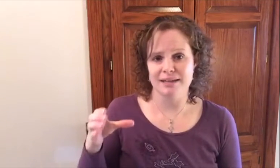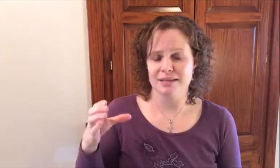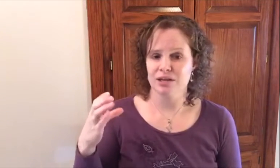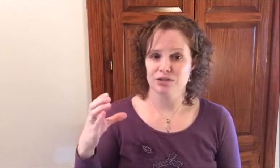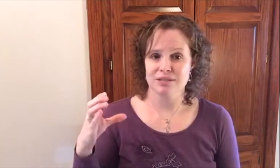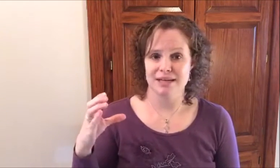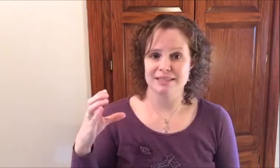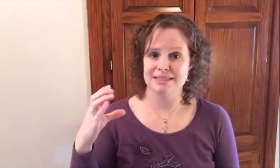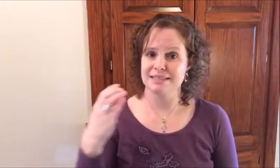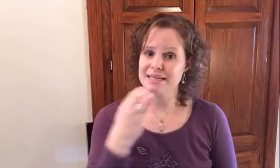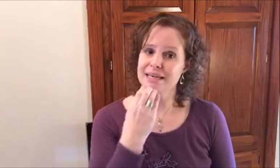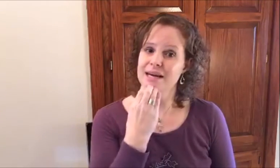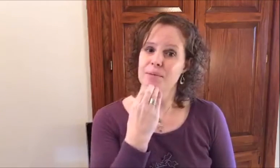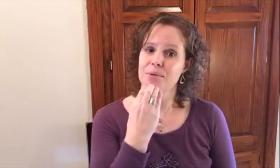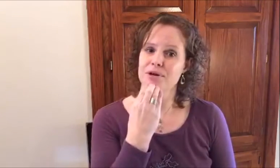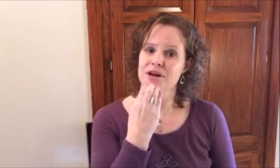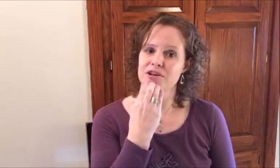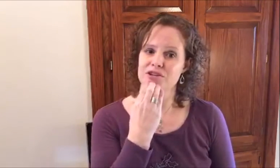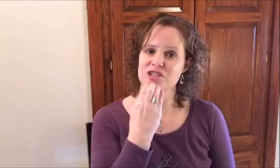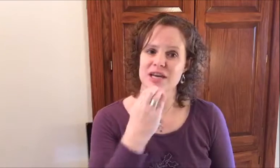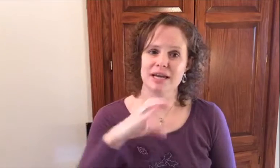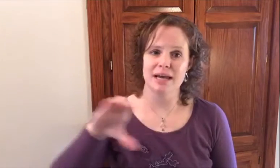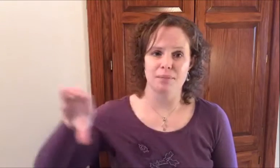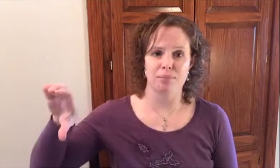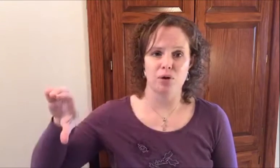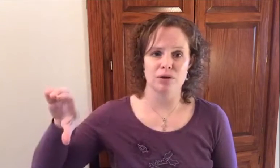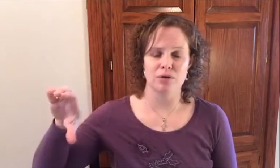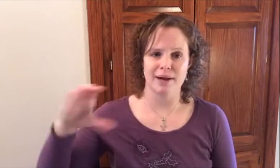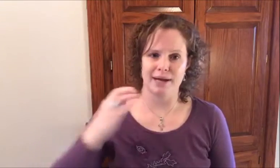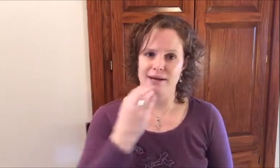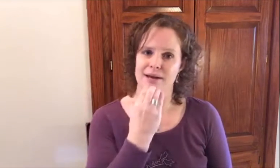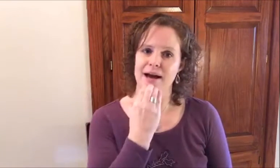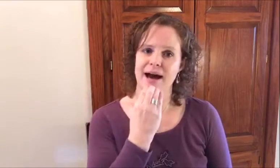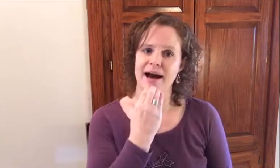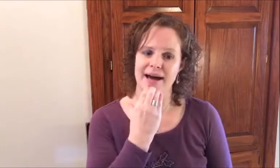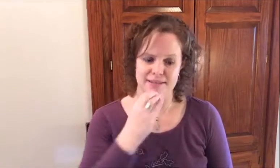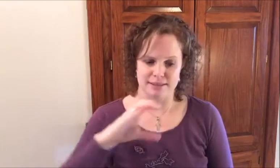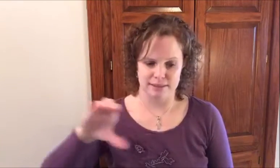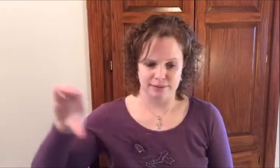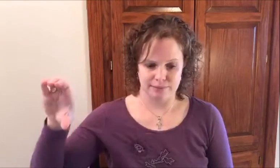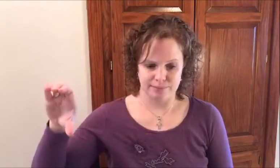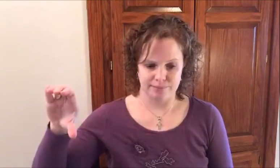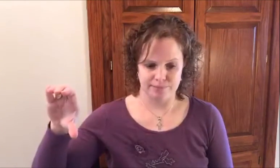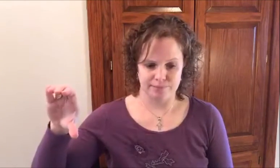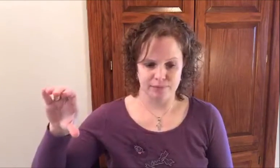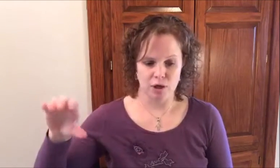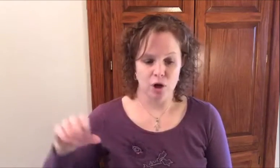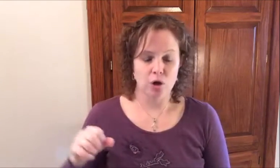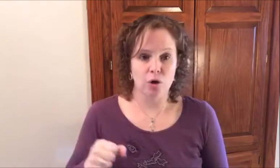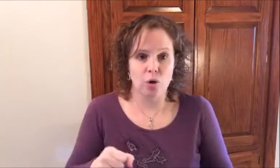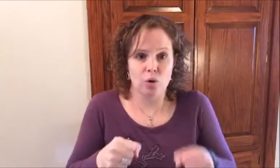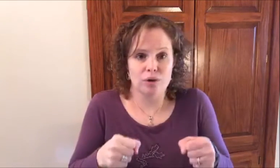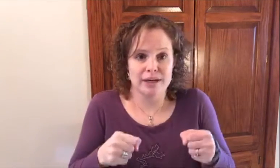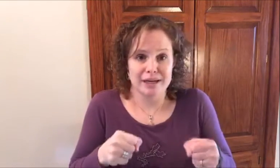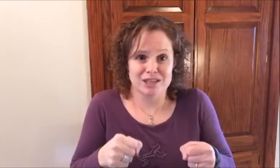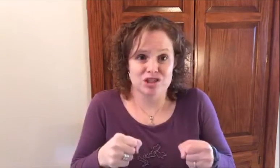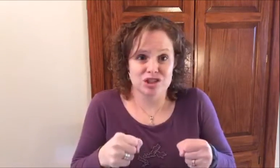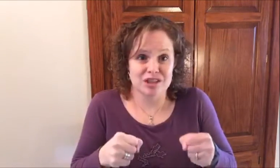hot, you take a C, put it on your chin, and pull it away. Hot. Cold is just